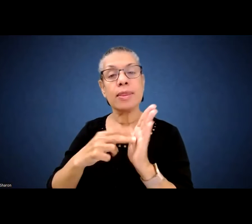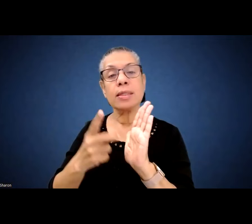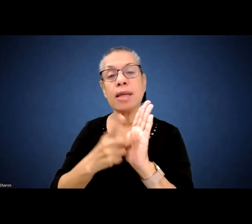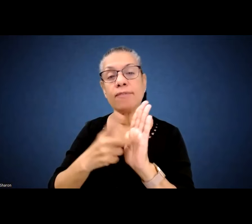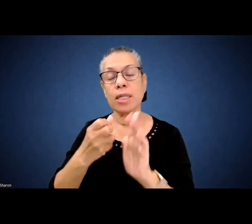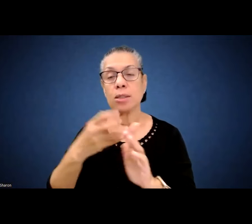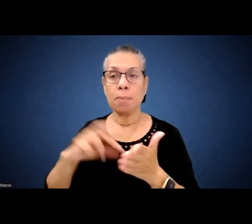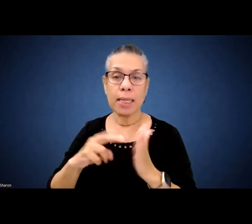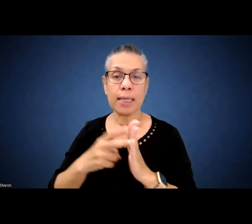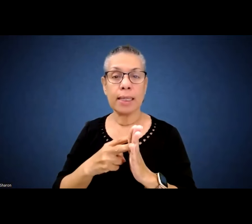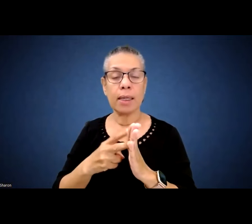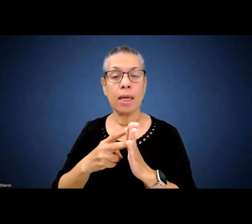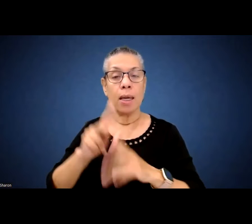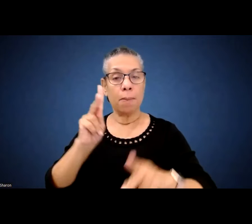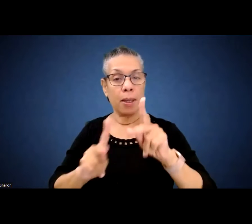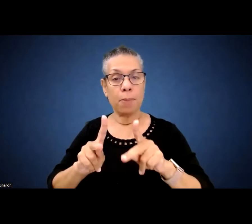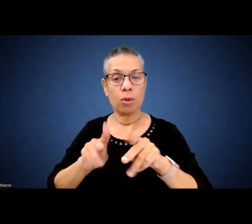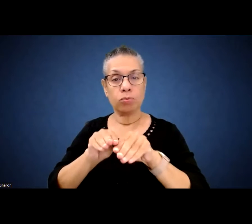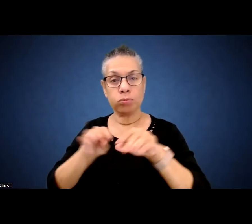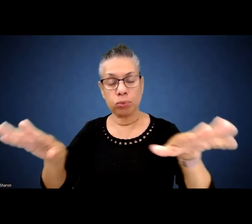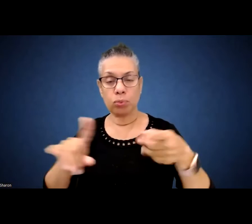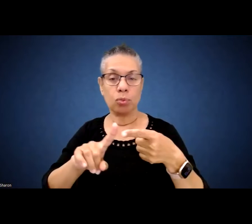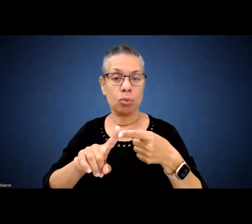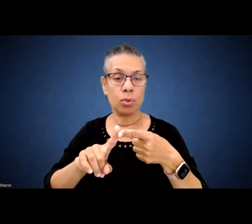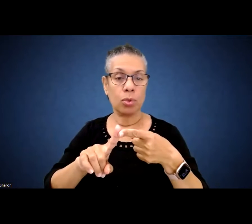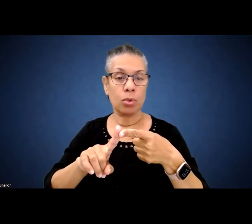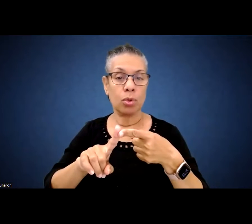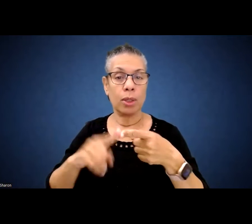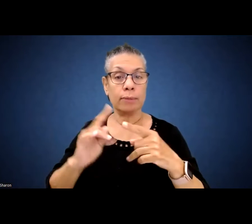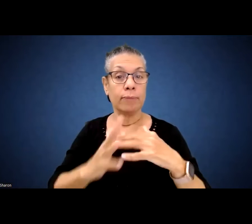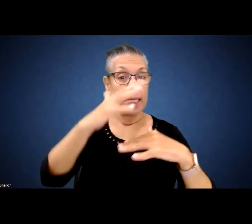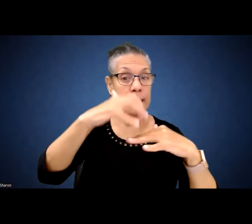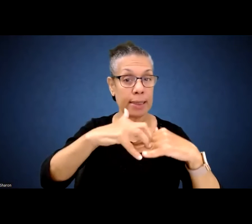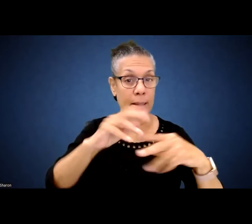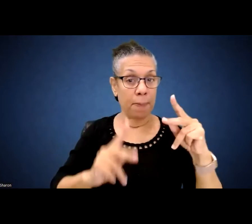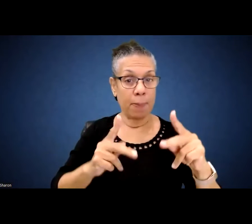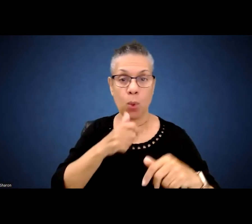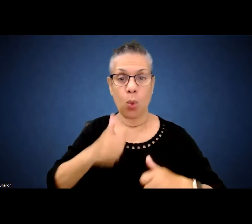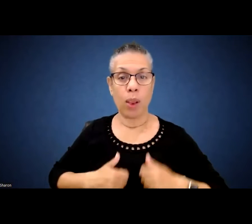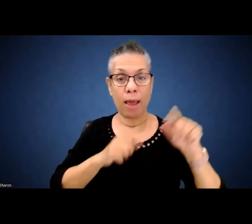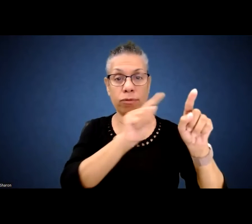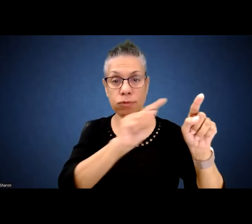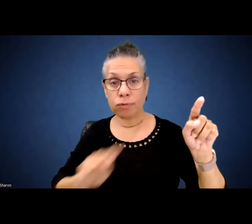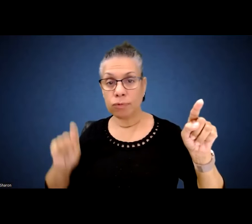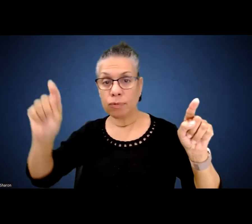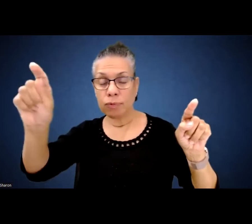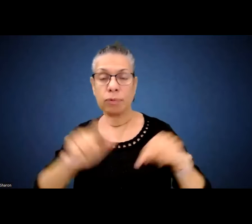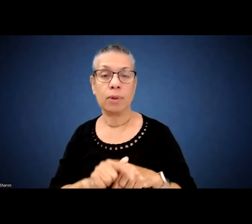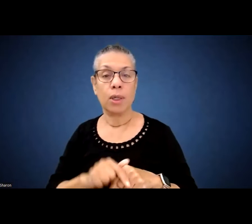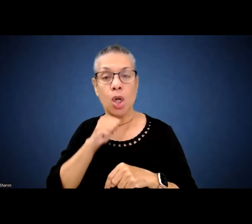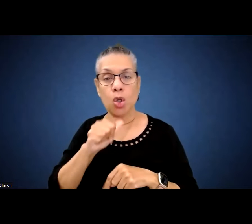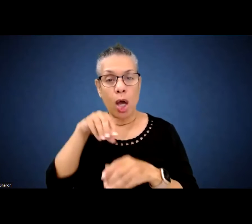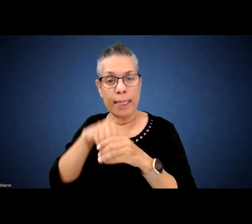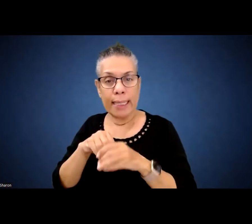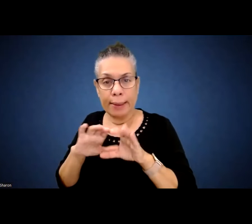include distributed population categories, such as indigenous people living across many areas, not concentrated within a